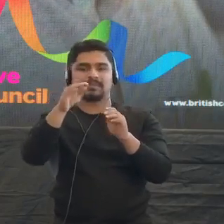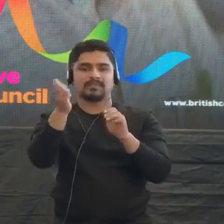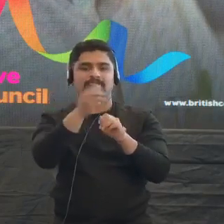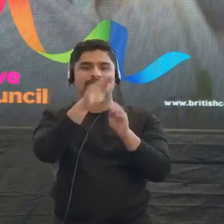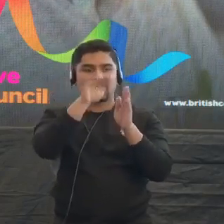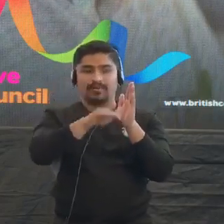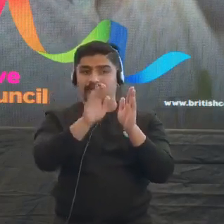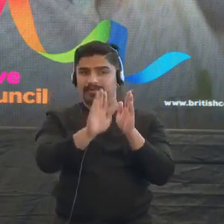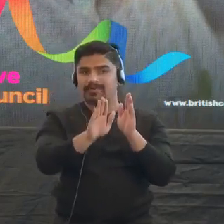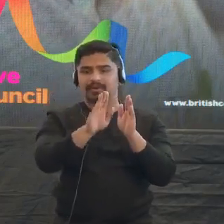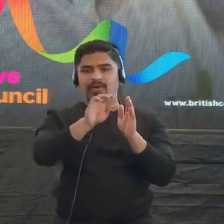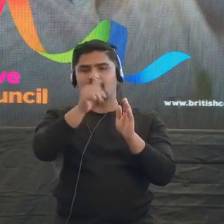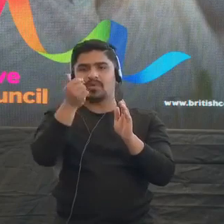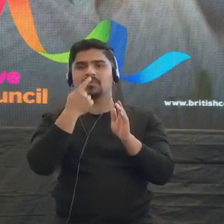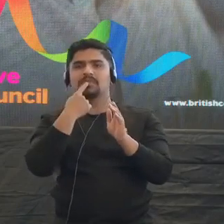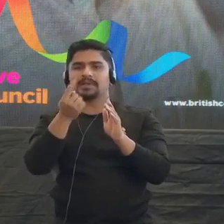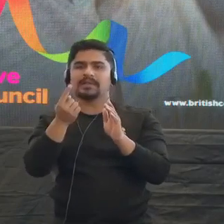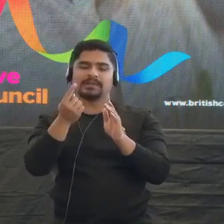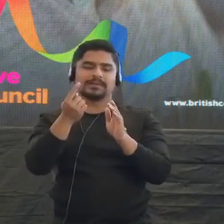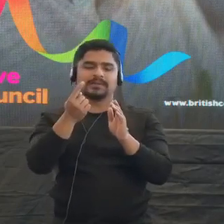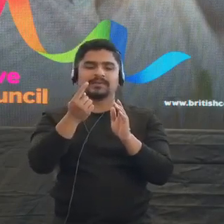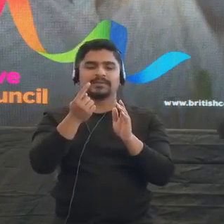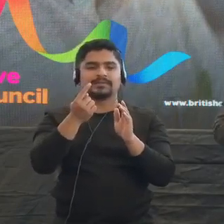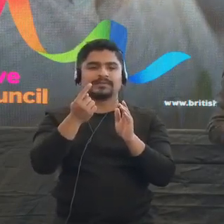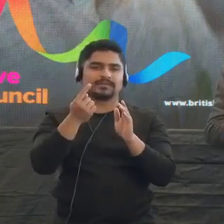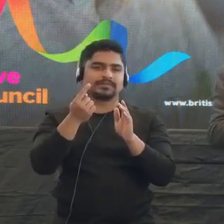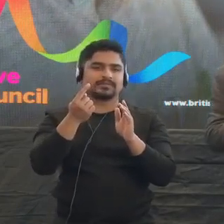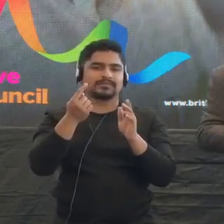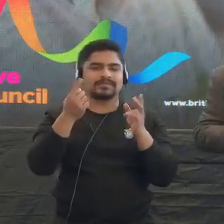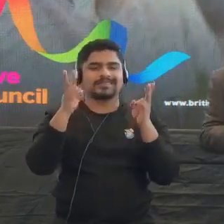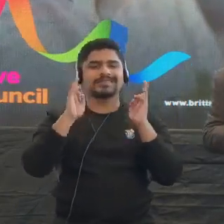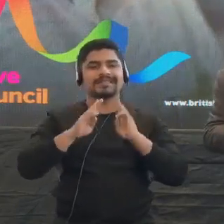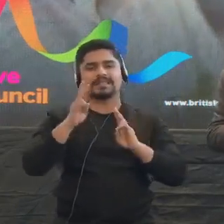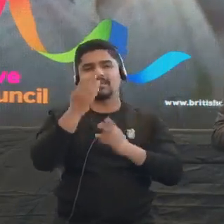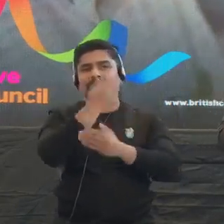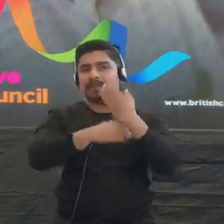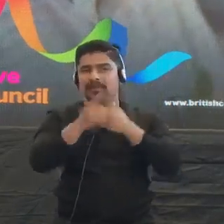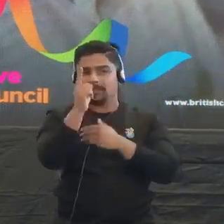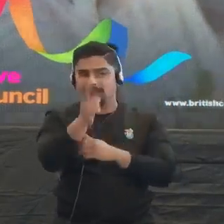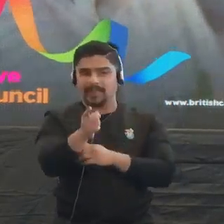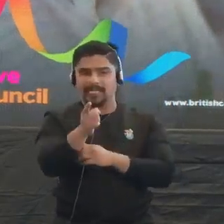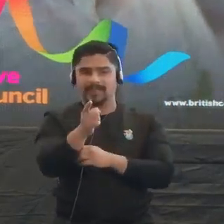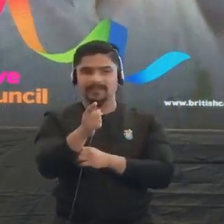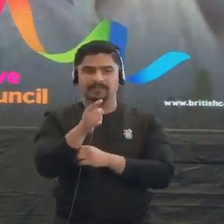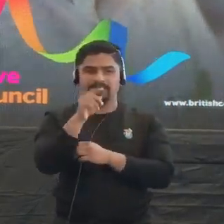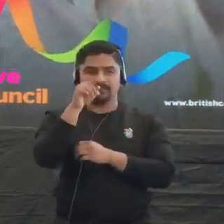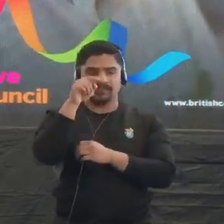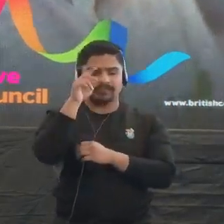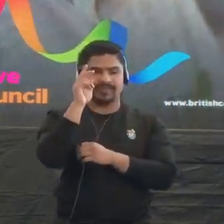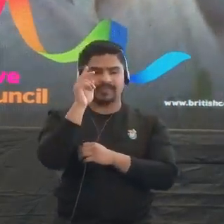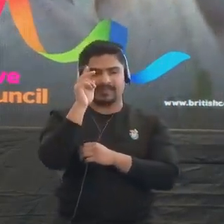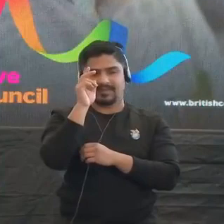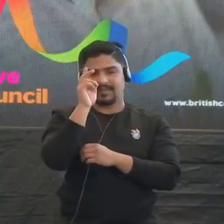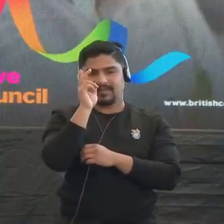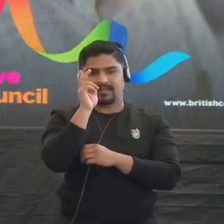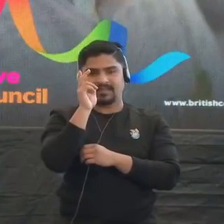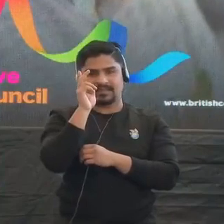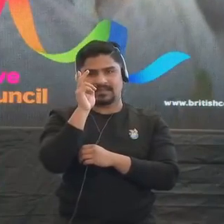Muscular dystrophy is the another types of disability. Acid attack victims, as in